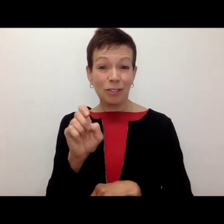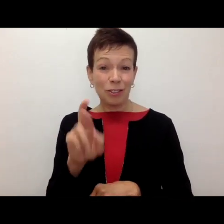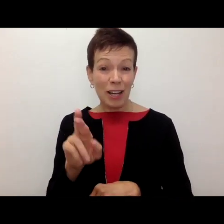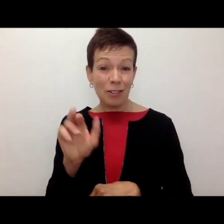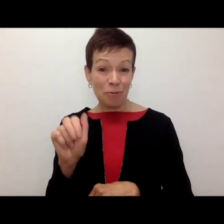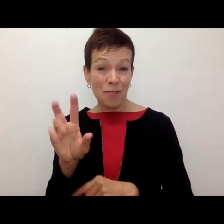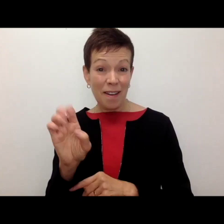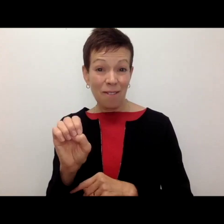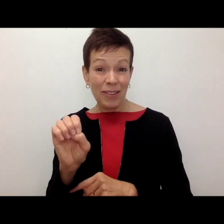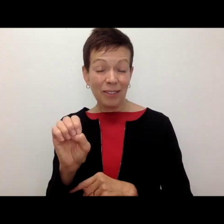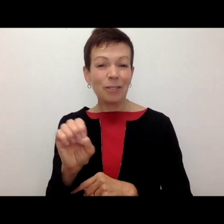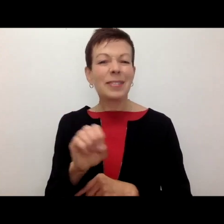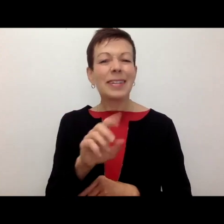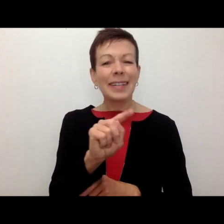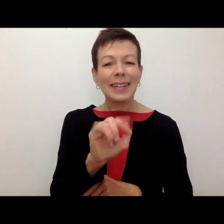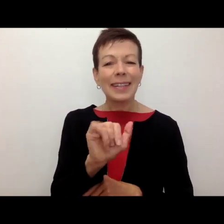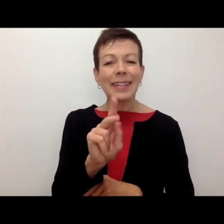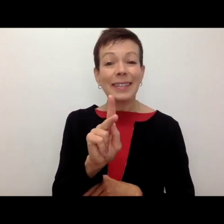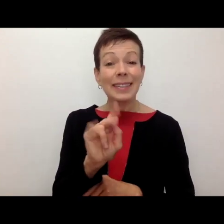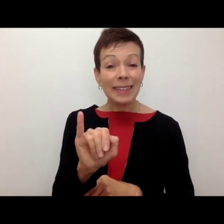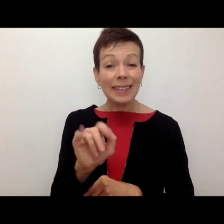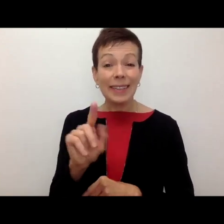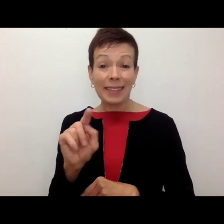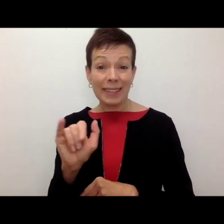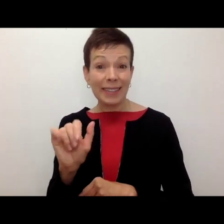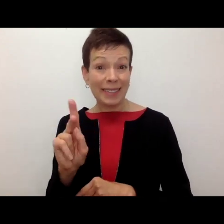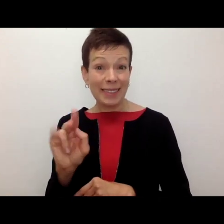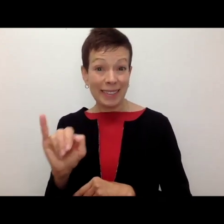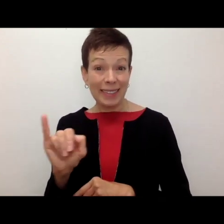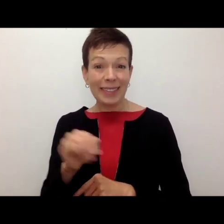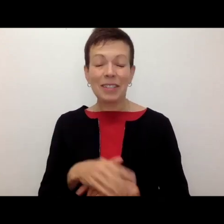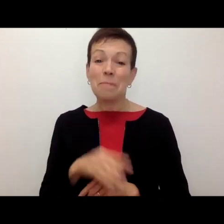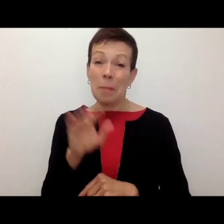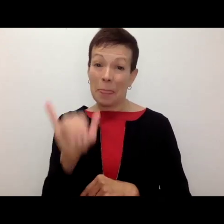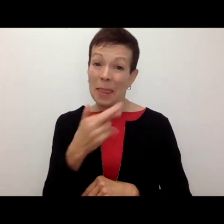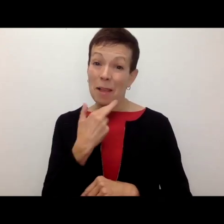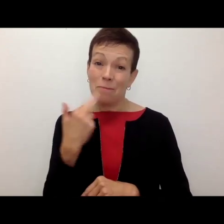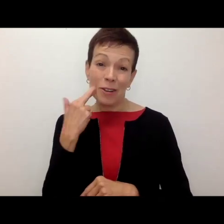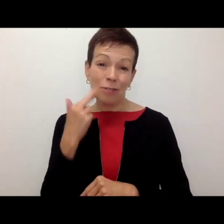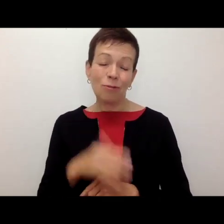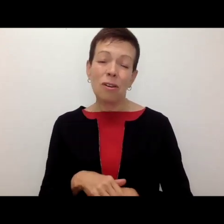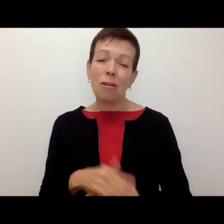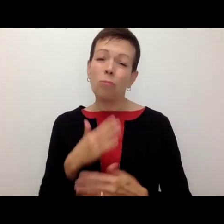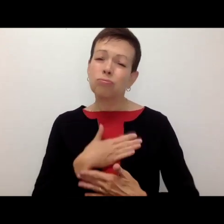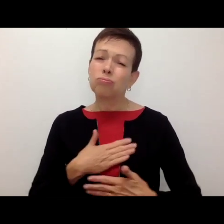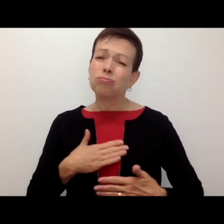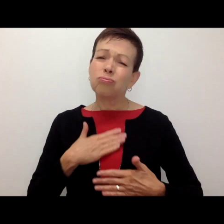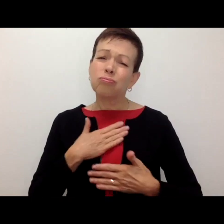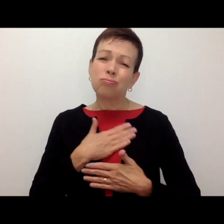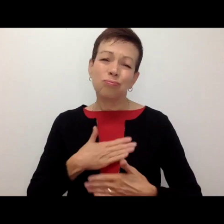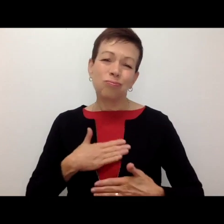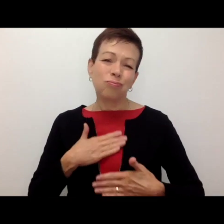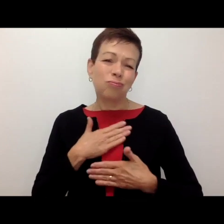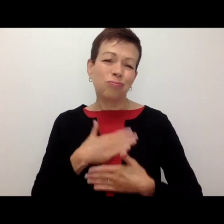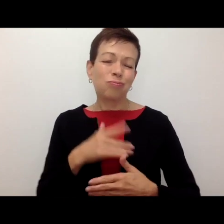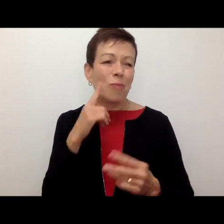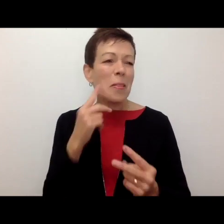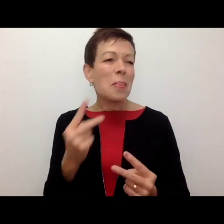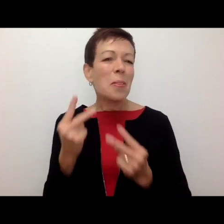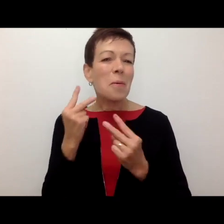Jasper Avenue called the Tiki Tiki. So at that restaurant, we so enjoyed the evening.